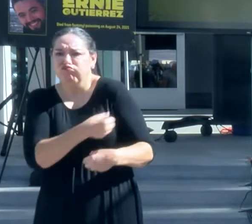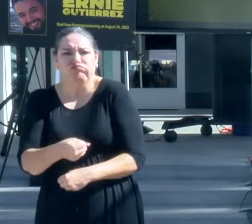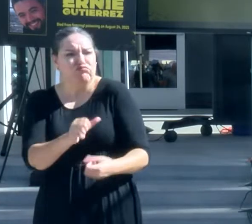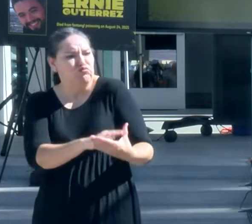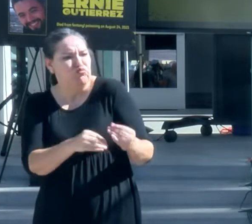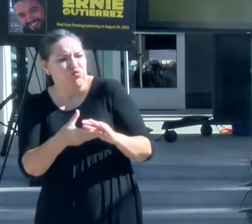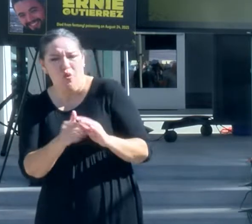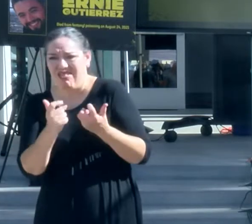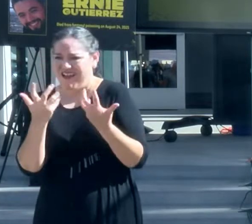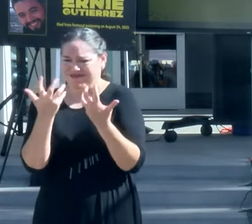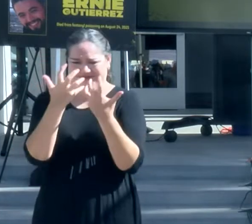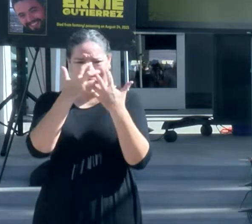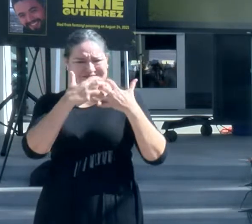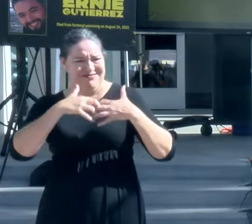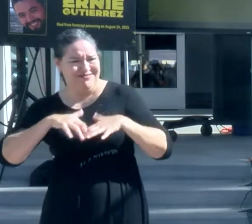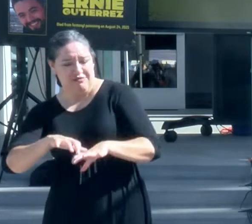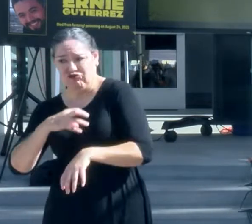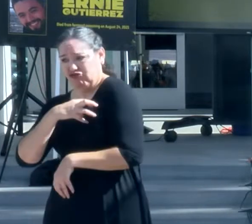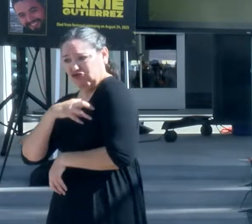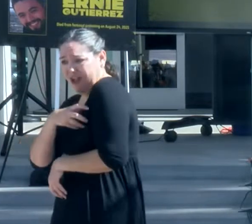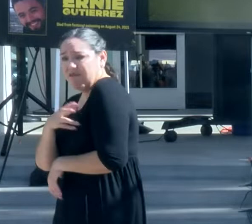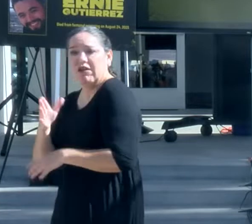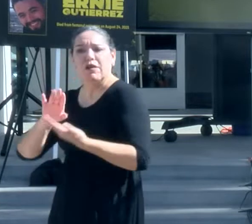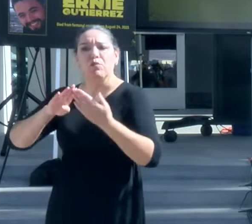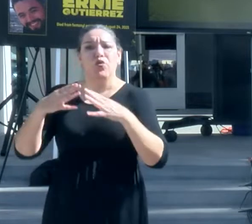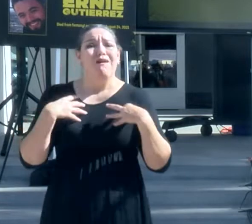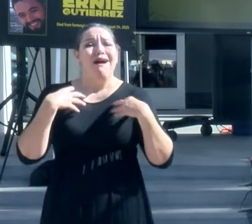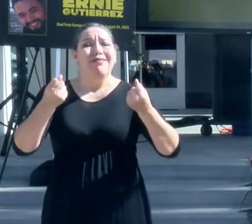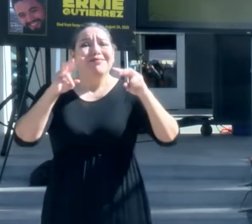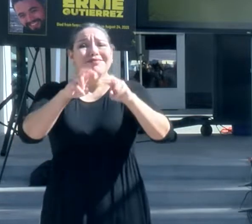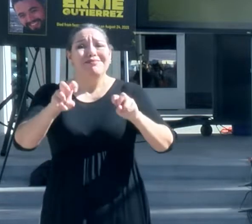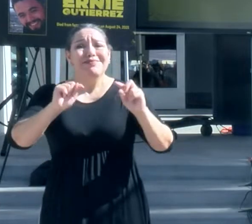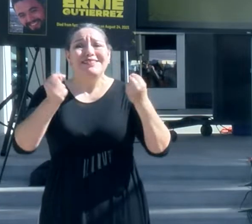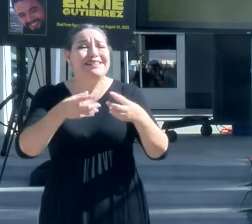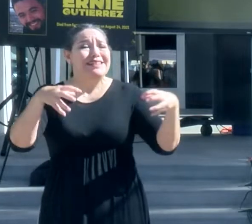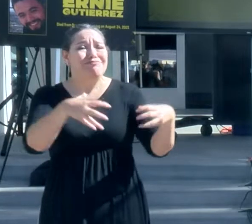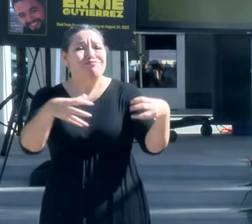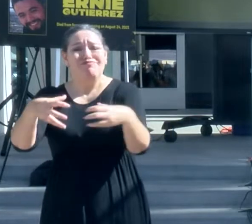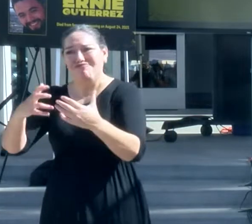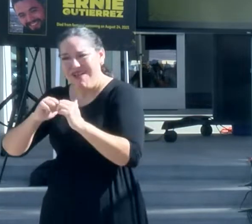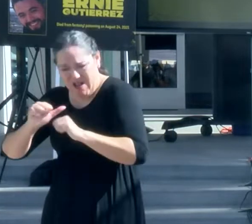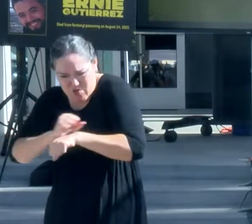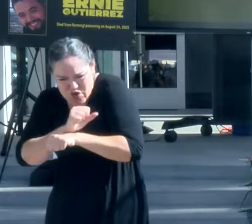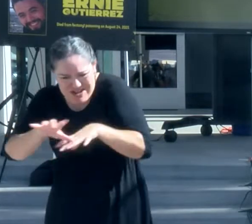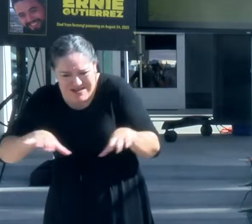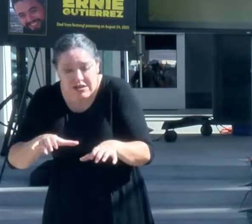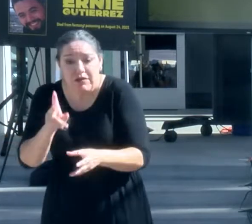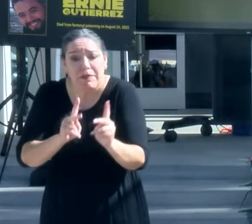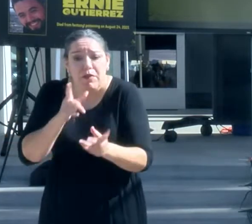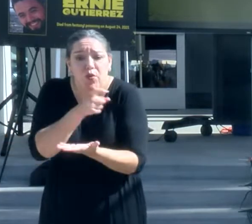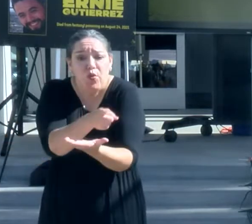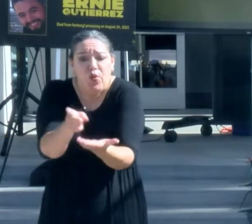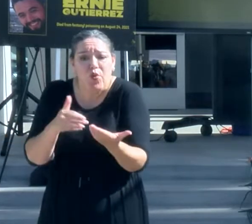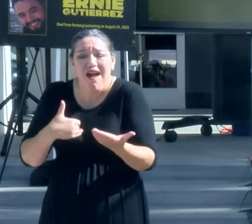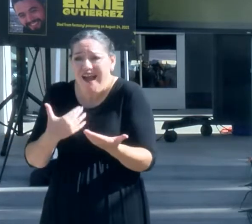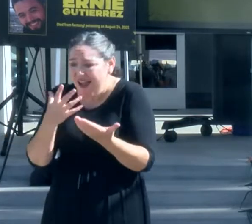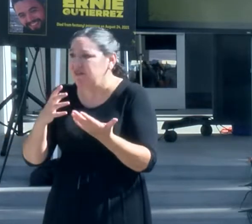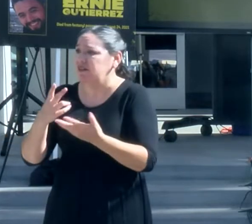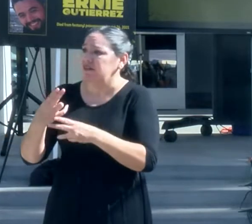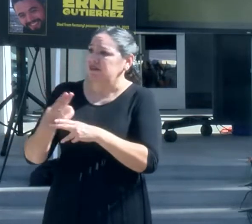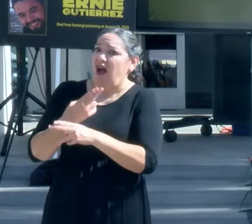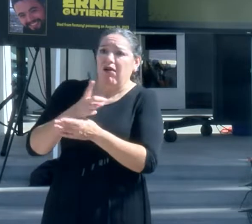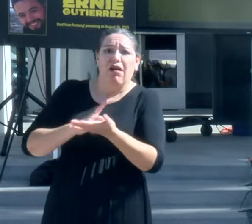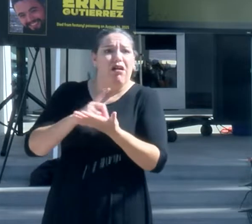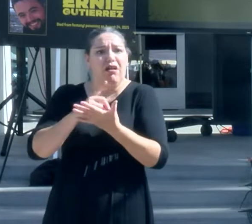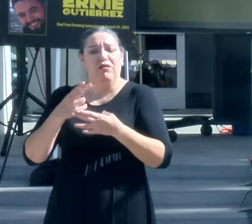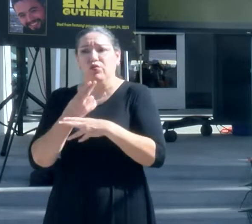how community behavioral assessment teams are working to keep people with substance use disorders out of jail and prisons and get them the